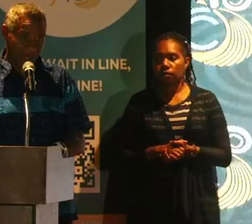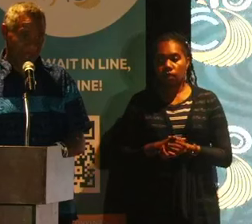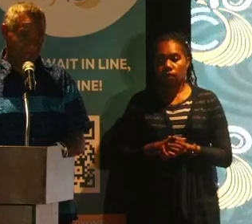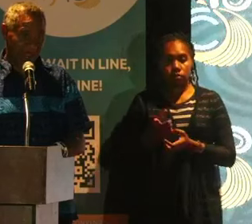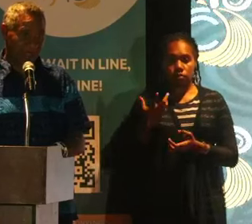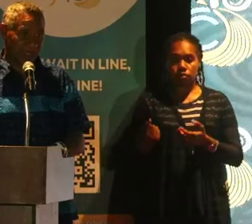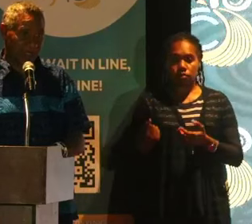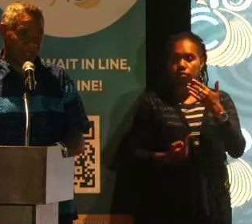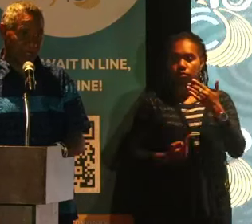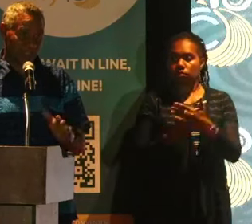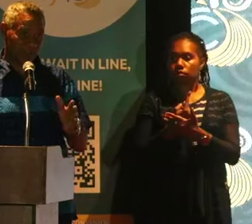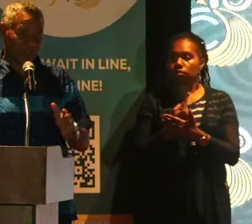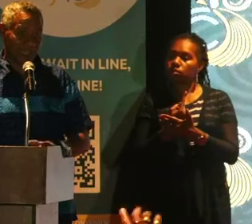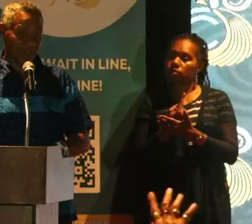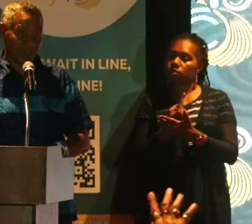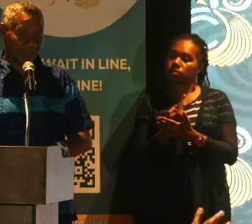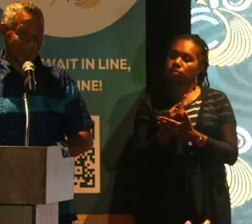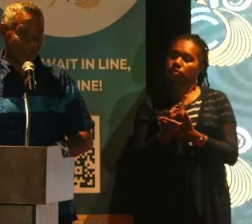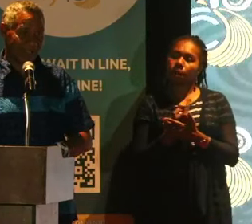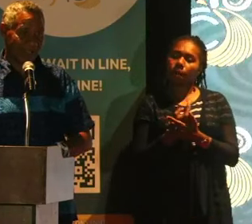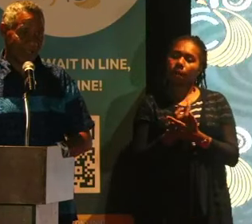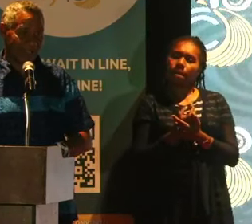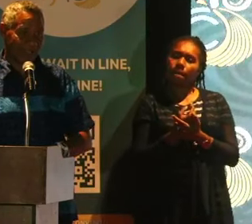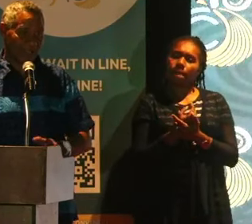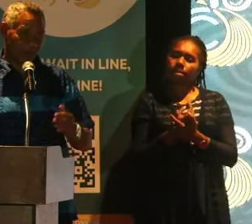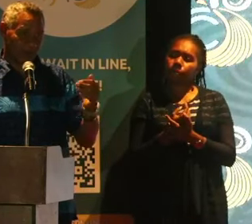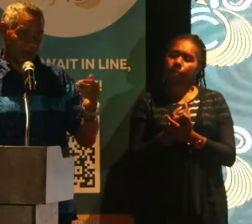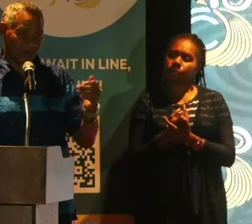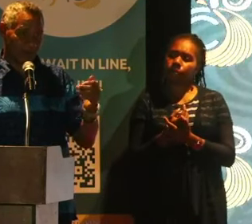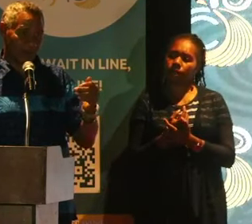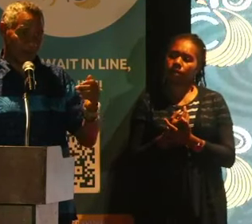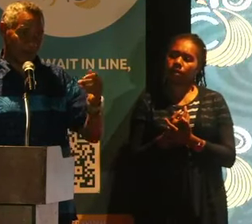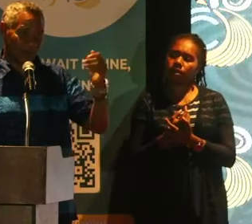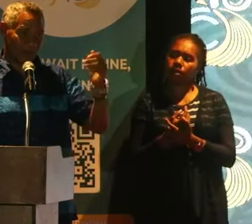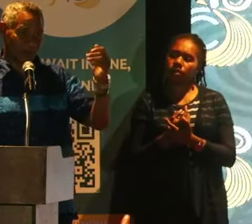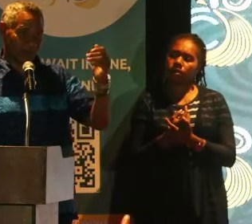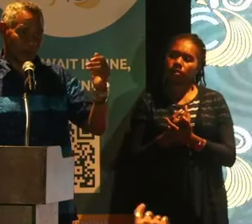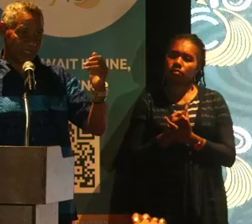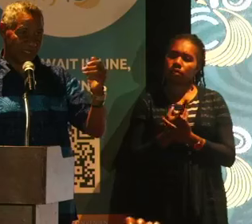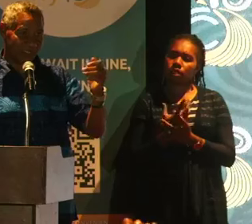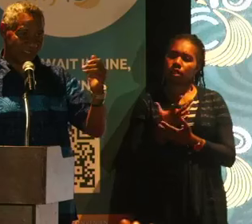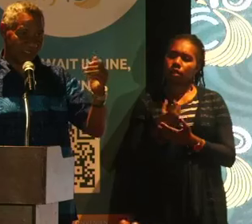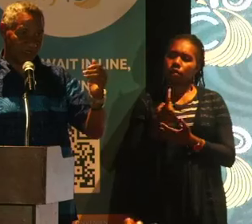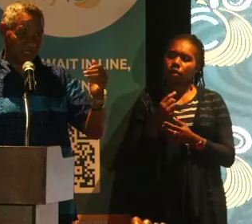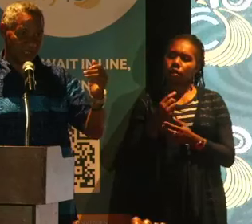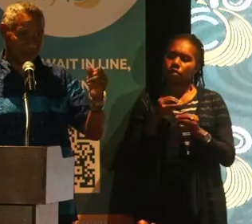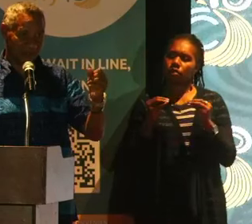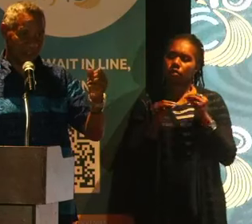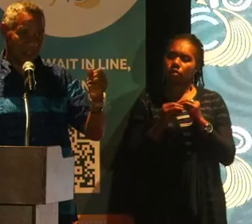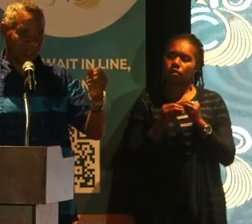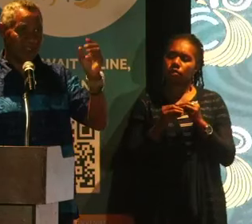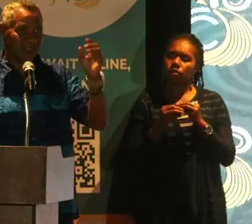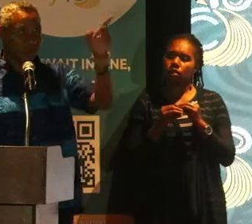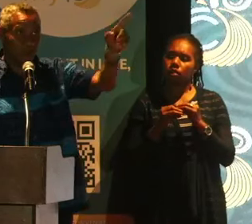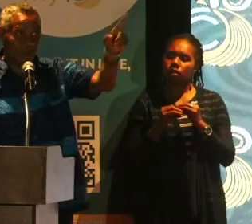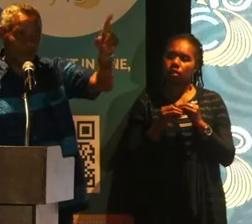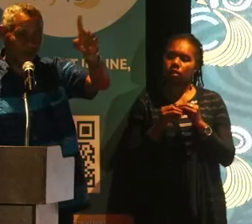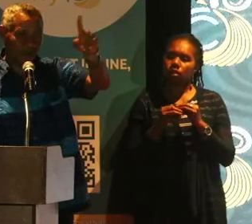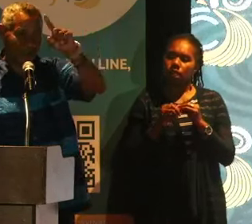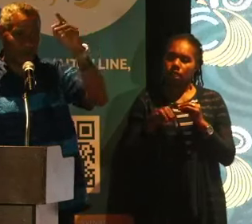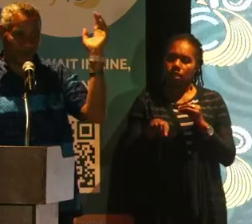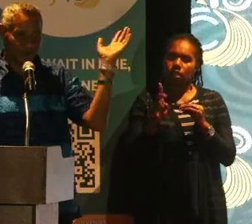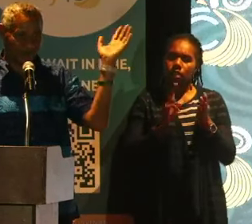Rumana, next to Kira Maybank, Boroko Motors, and Mitchell Rumana NCD Education Office. But you